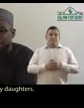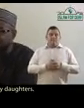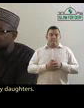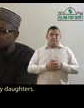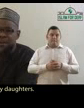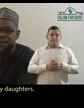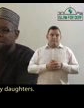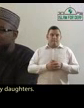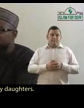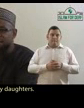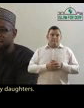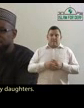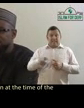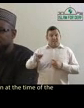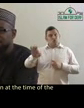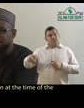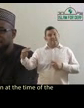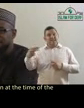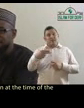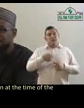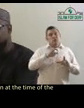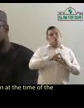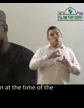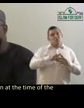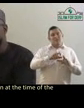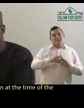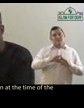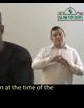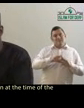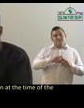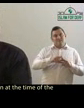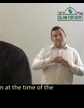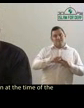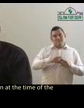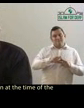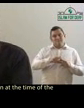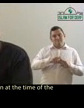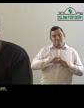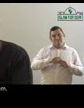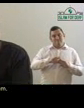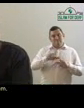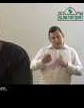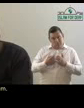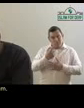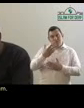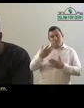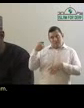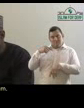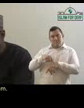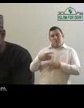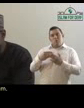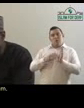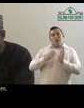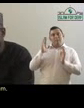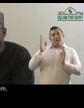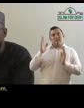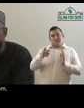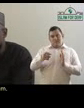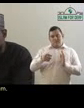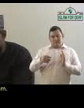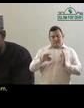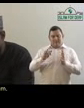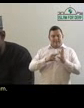daughters. He shouldn't be able to see my daughters. So that happened with a man during the time of Prophet Muhammad. His name